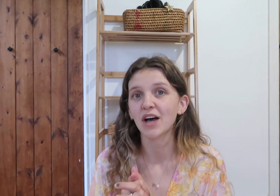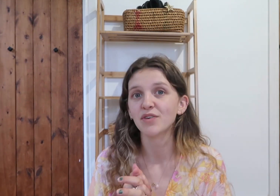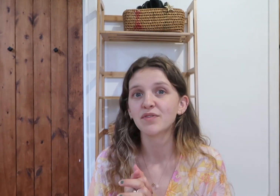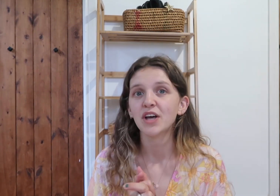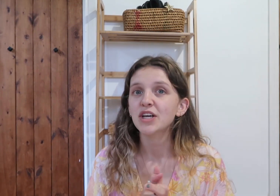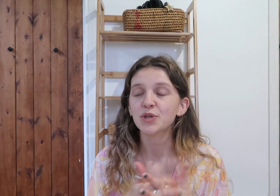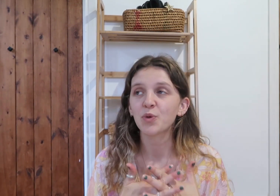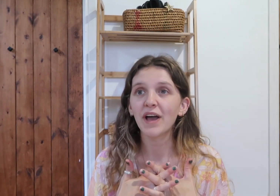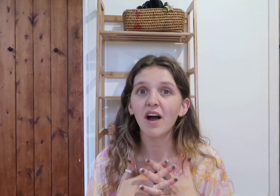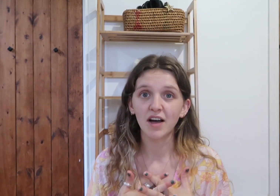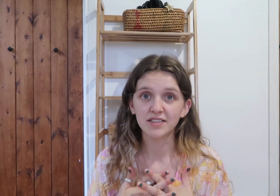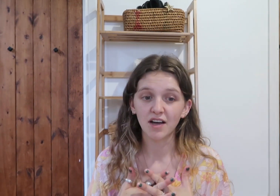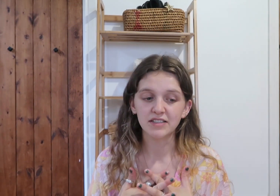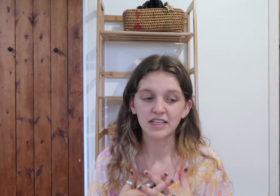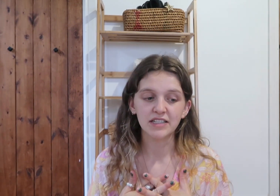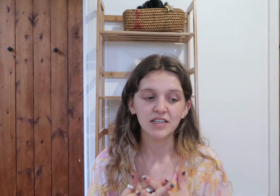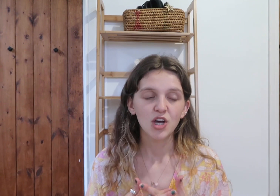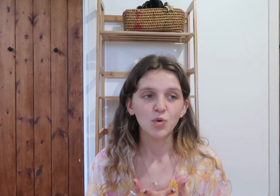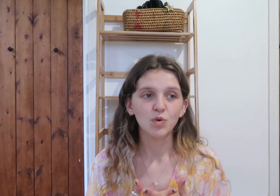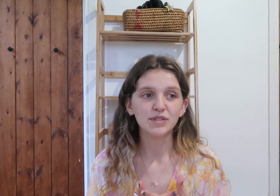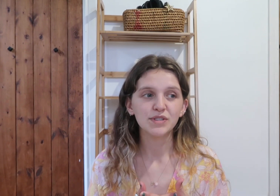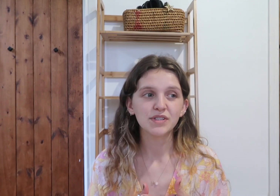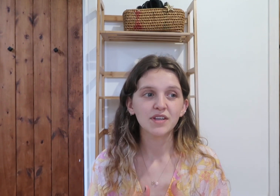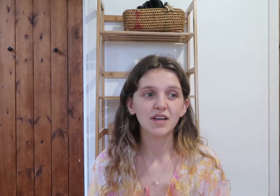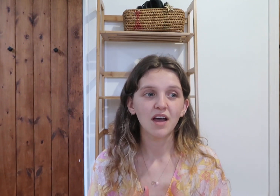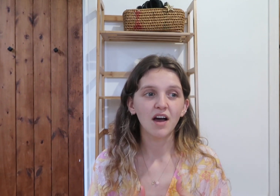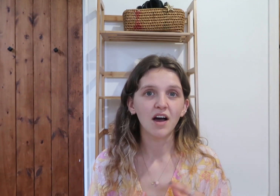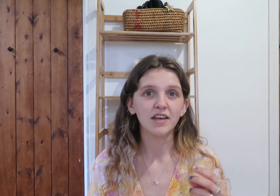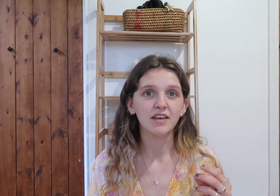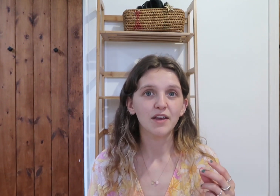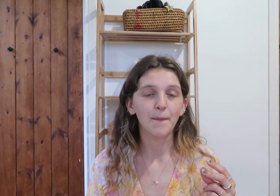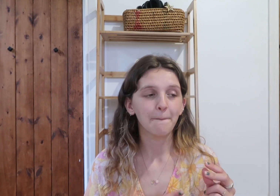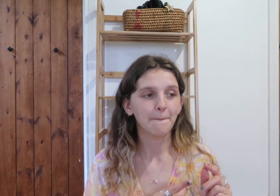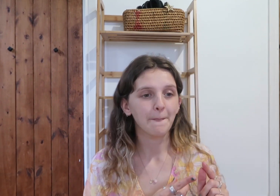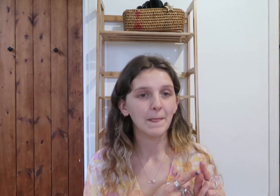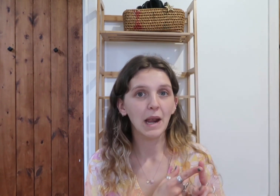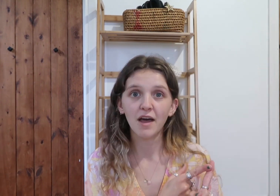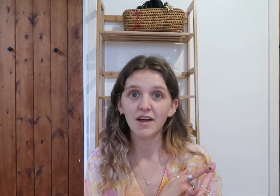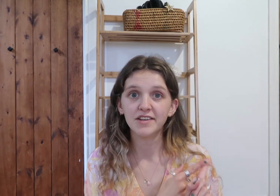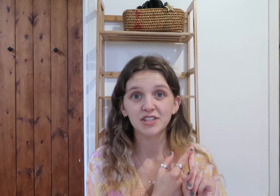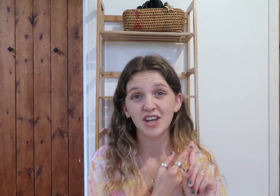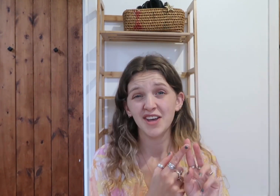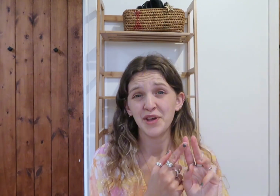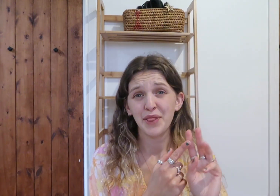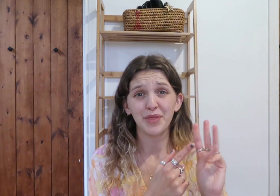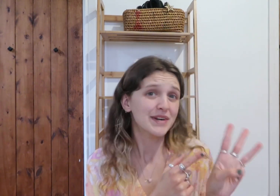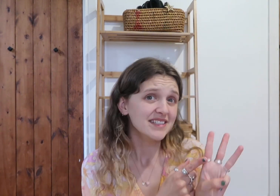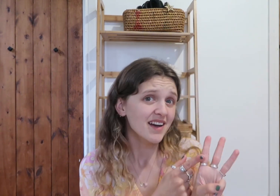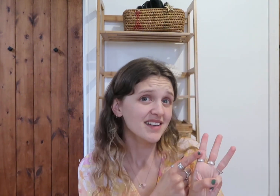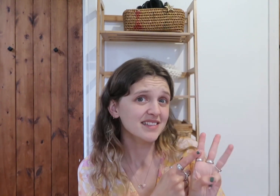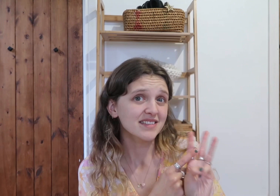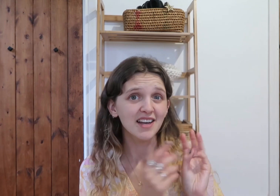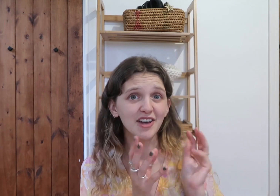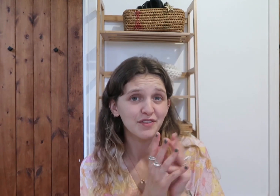yourself. So the way I started was I learnt 3 signs. I learnt a